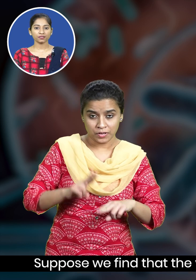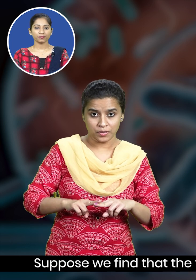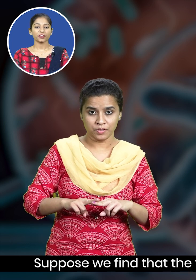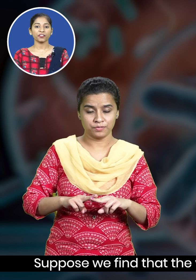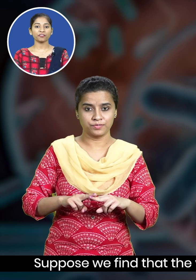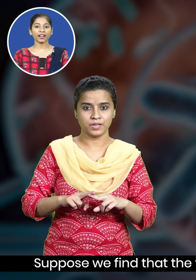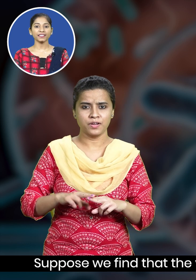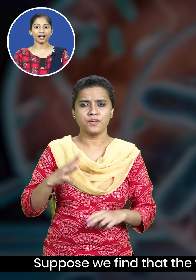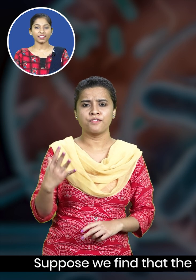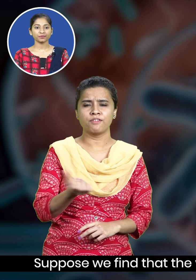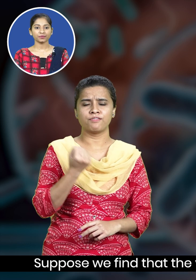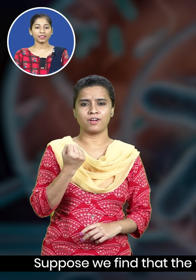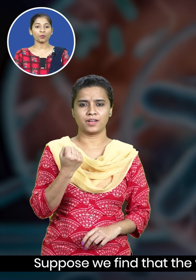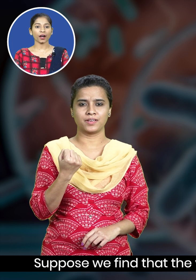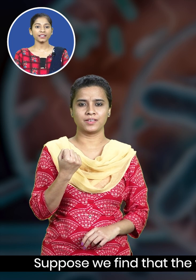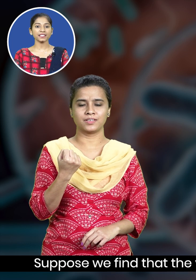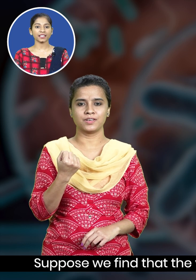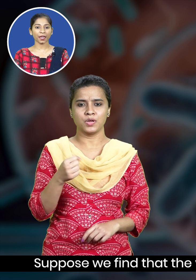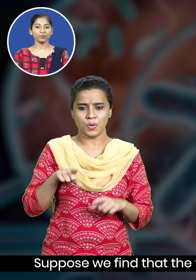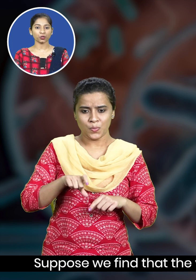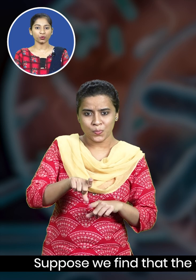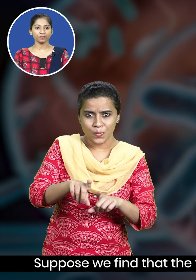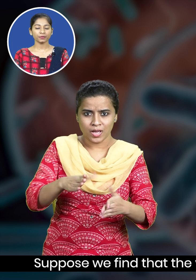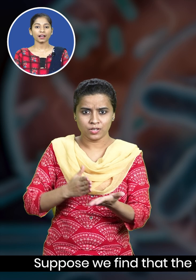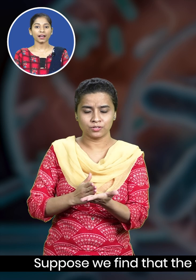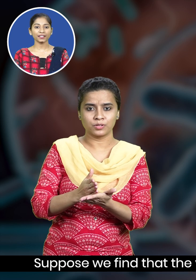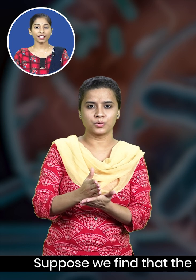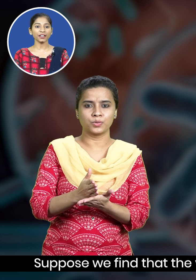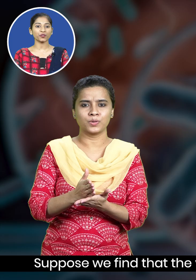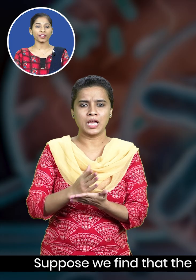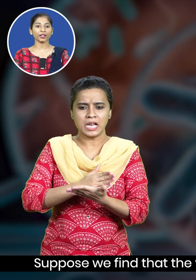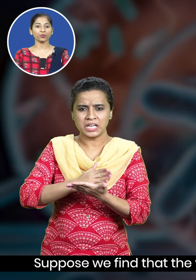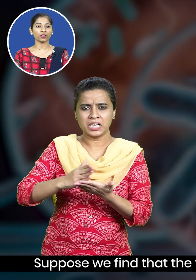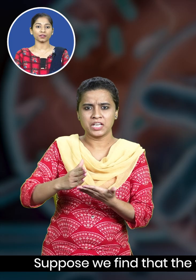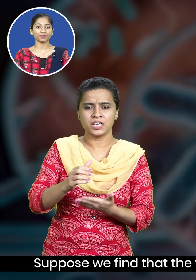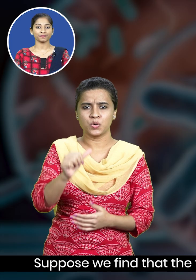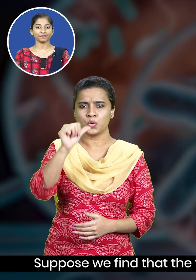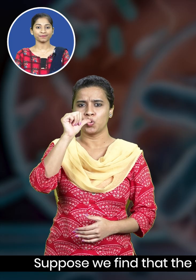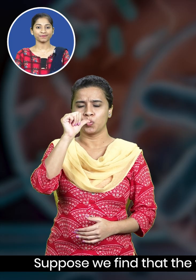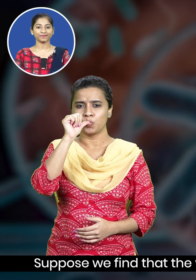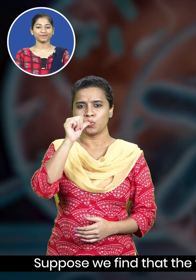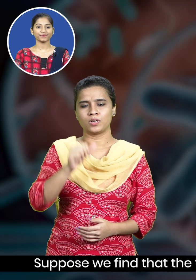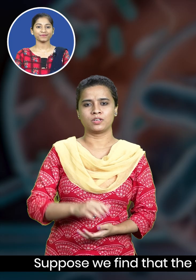Suppose we find that the virus came through unclean drinking water.